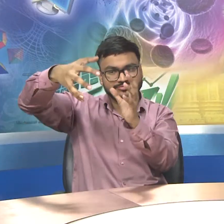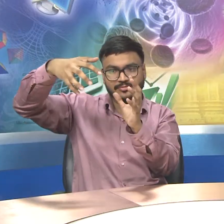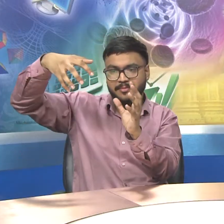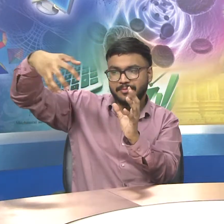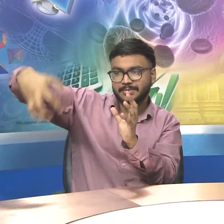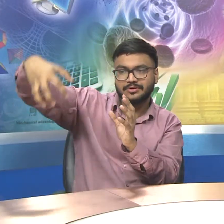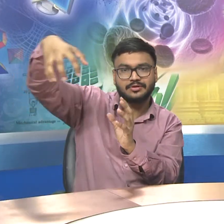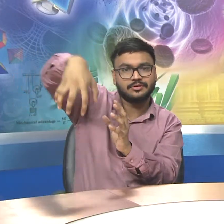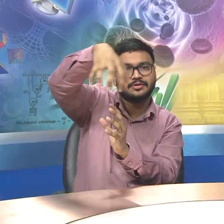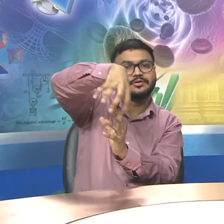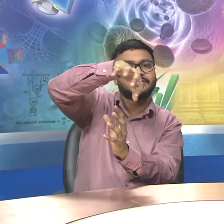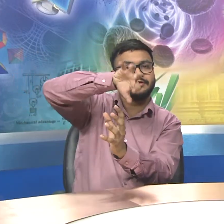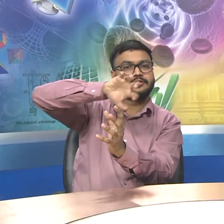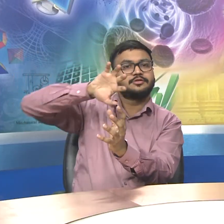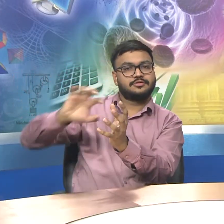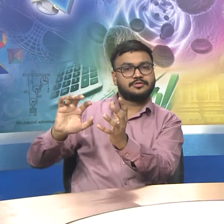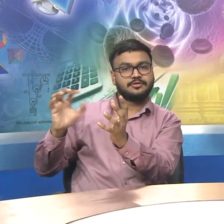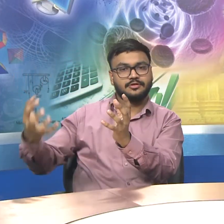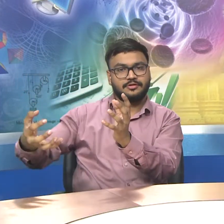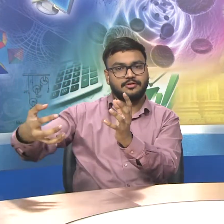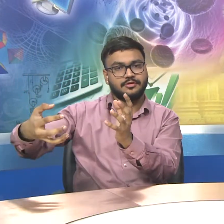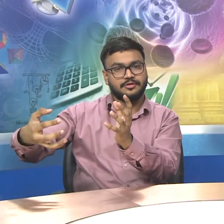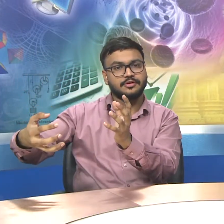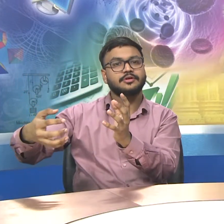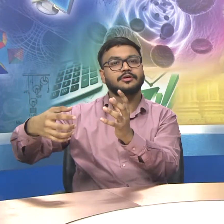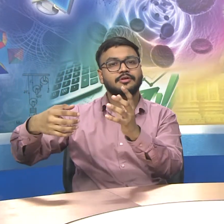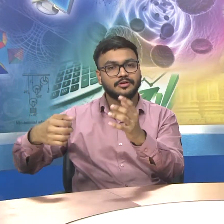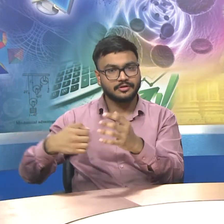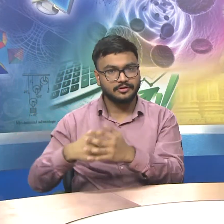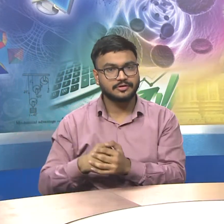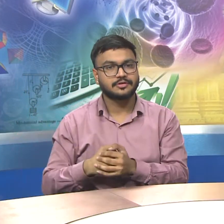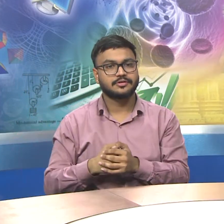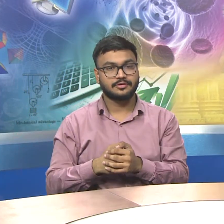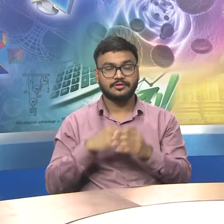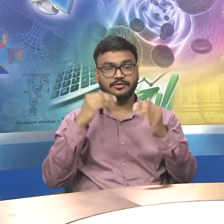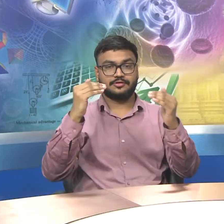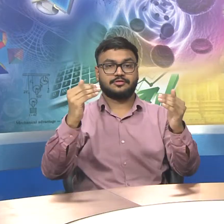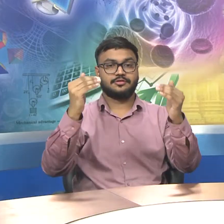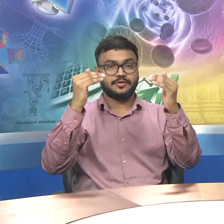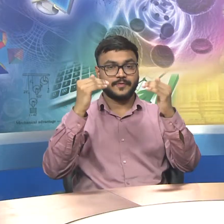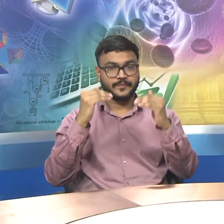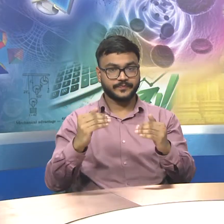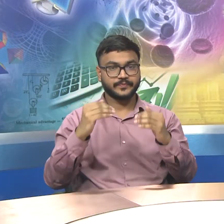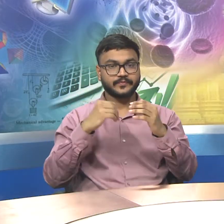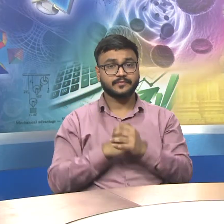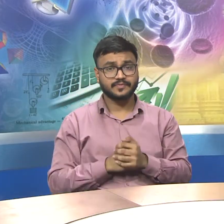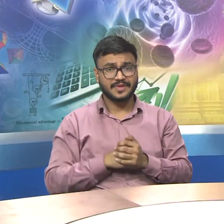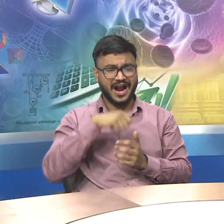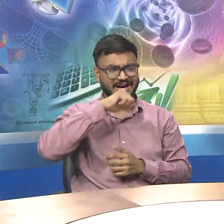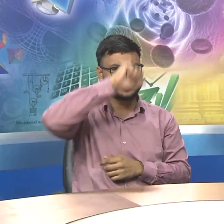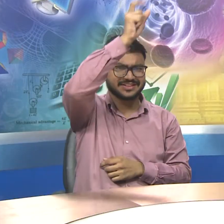The word and the places. So combine it, we can make the sign of